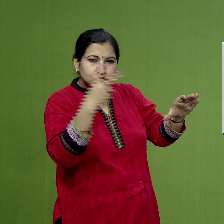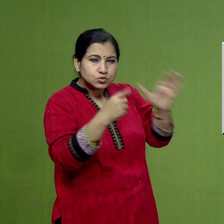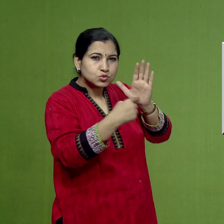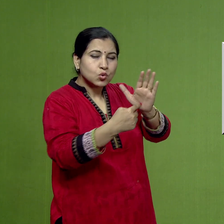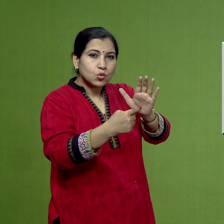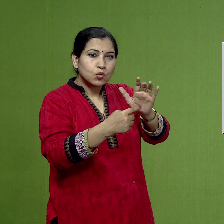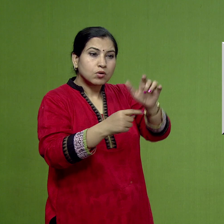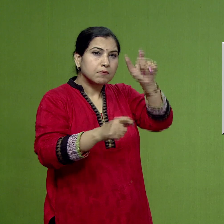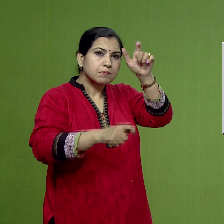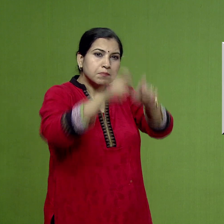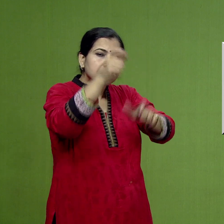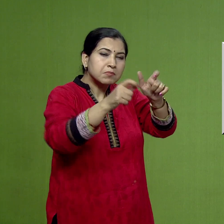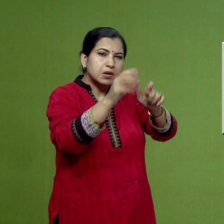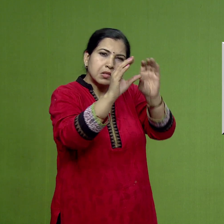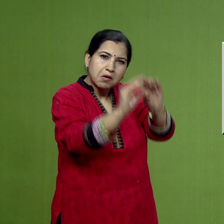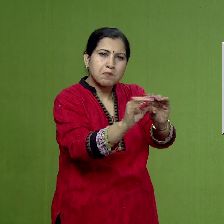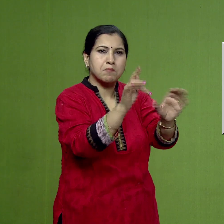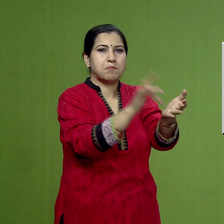the sparsely populated states.